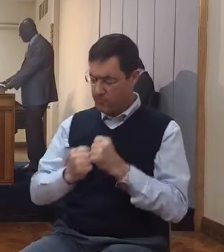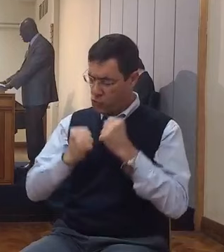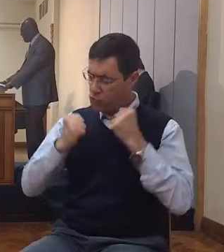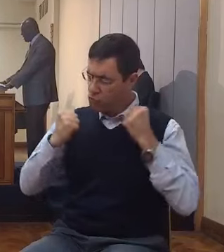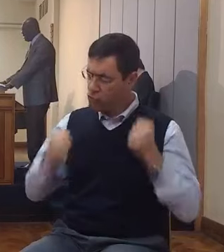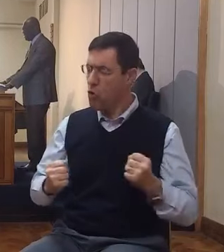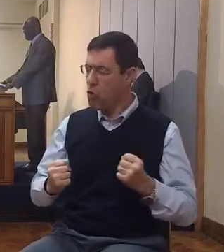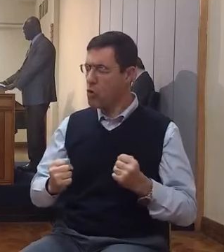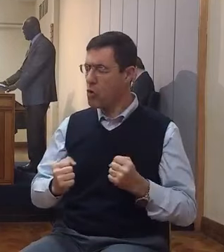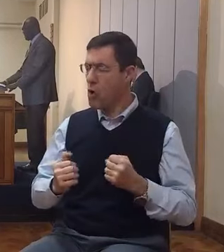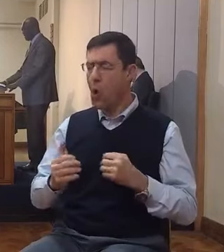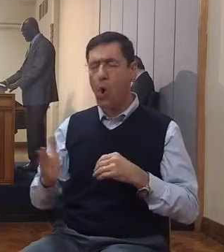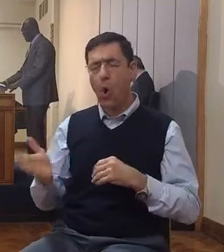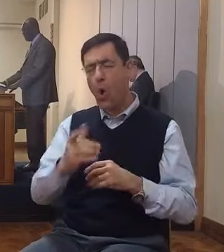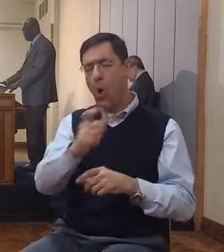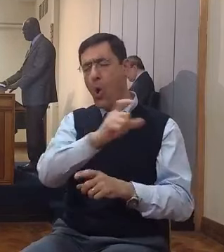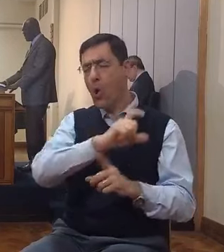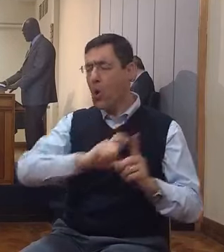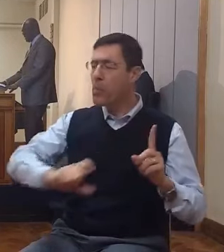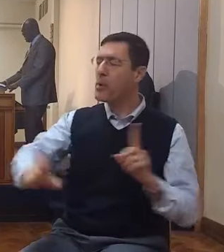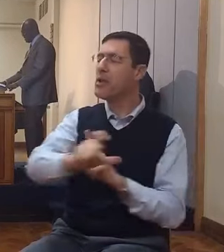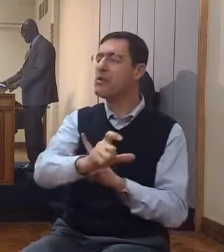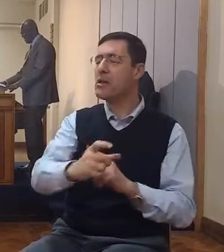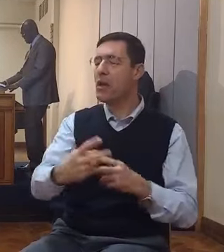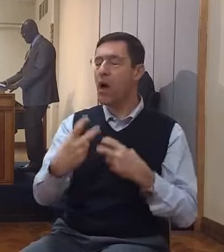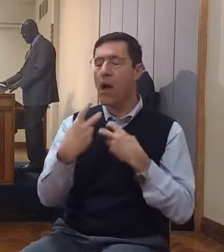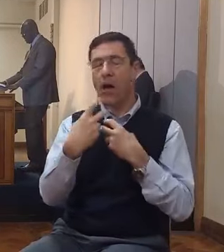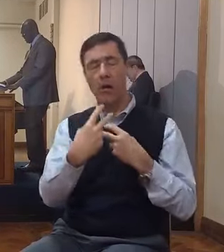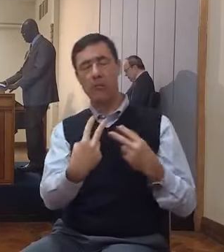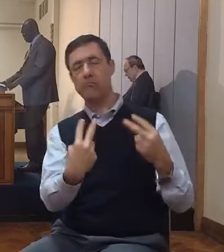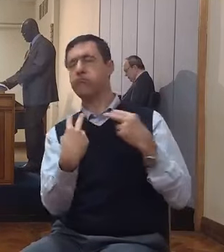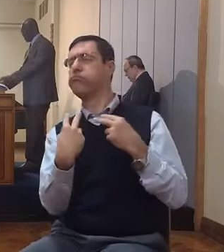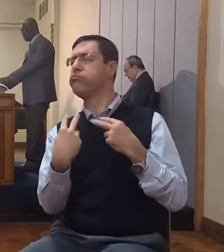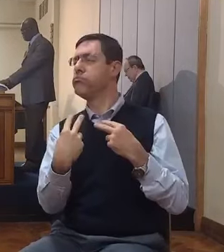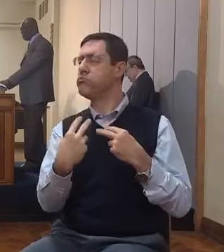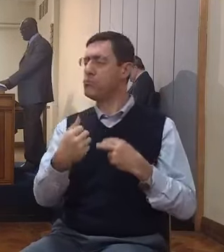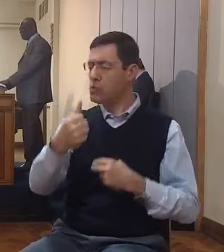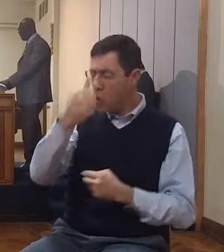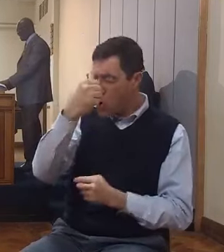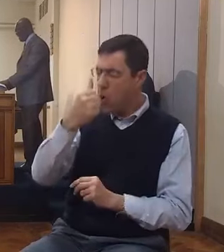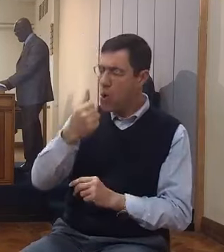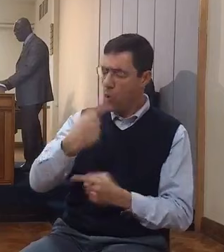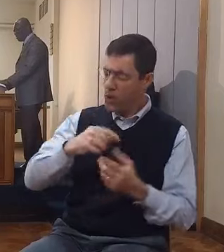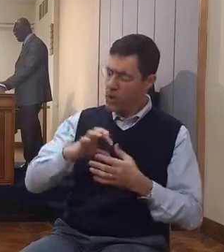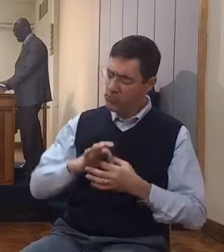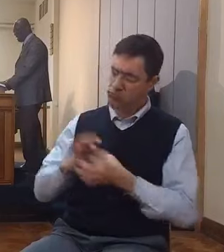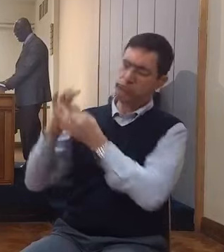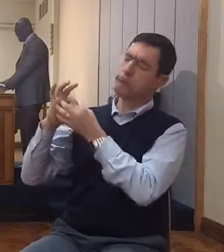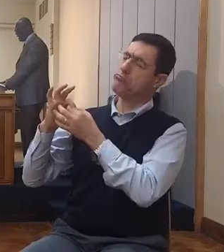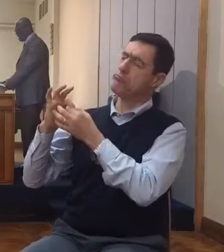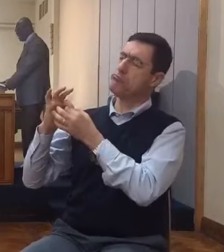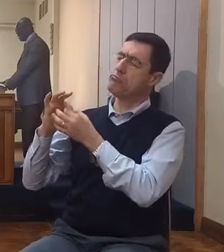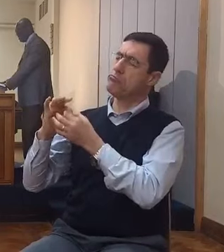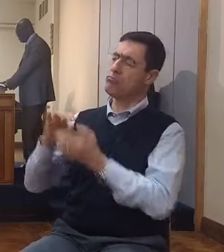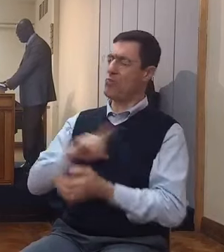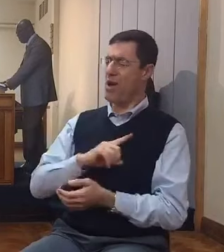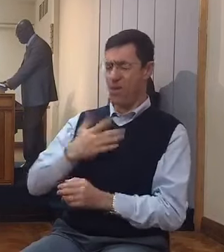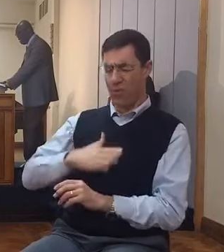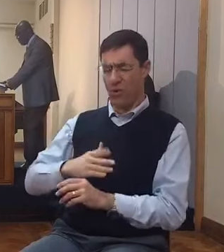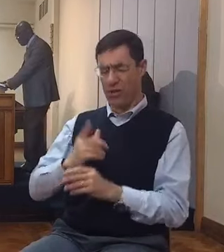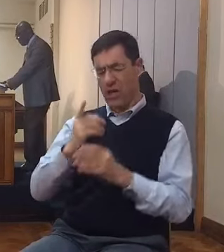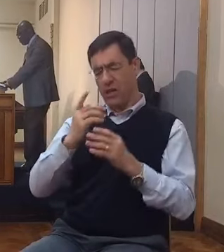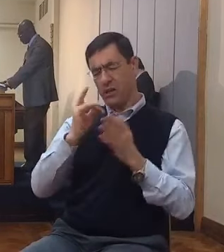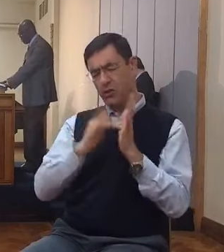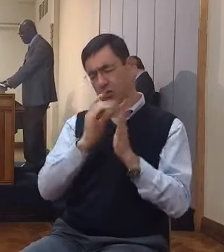our community, in this society in which thou hast set us, but that we might proclaim Christ and lift him